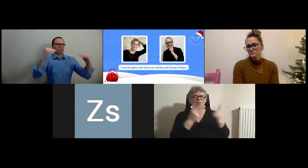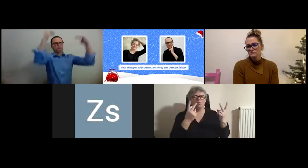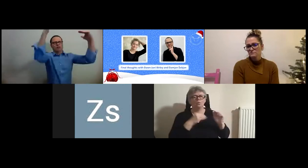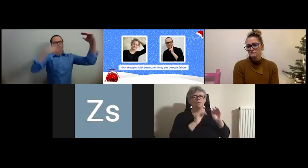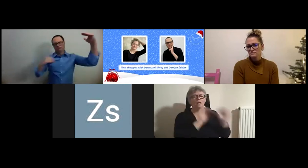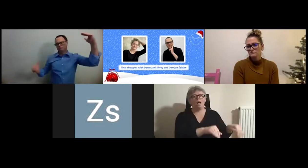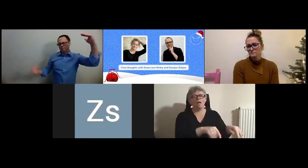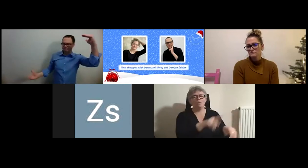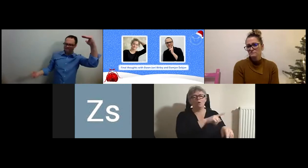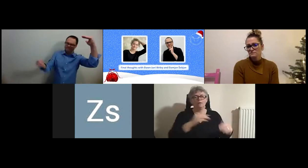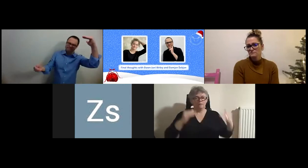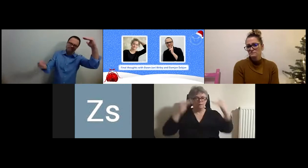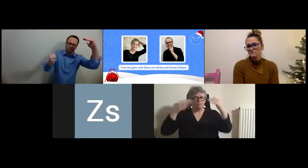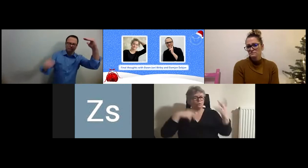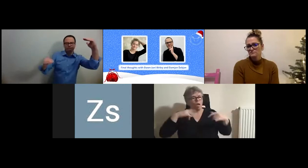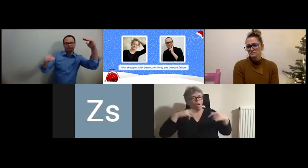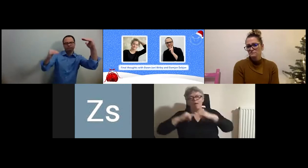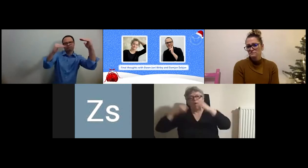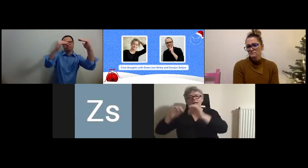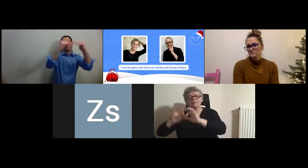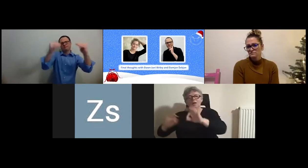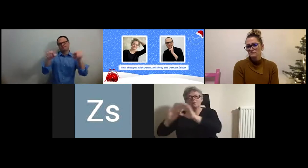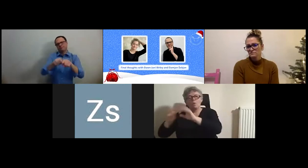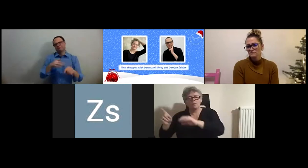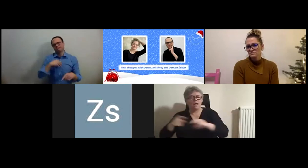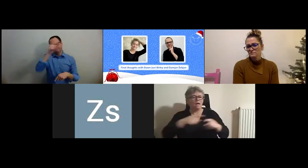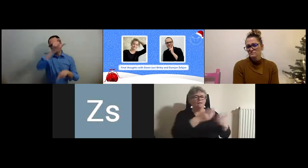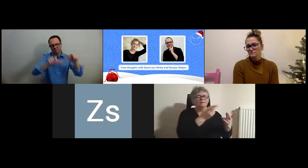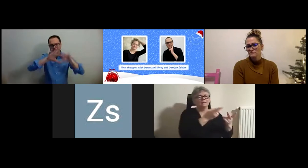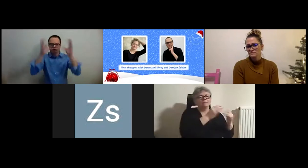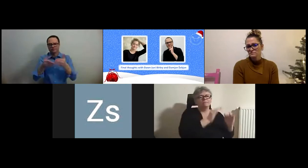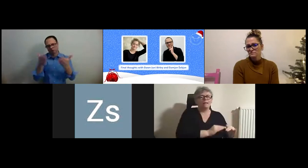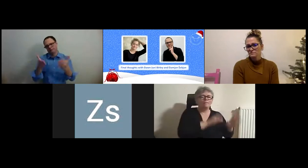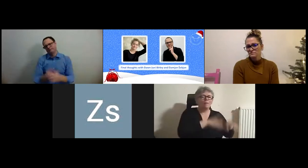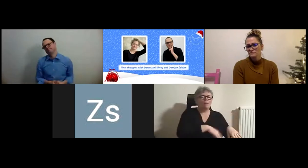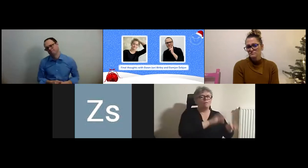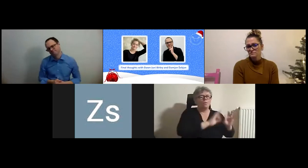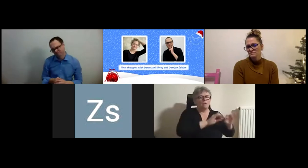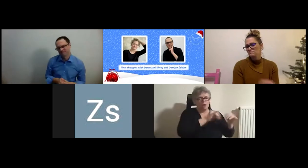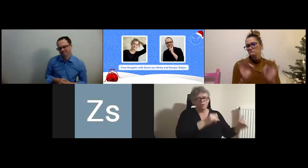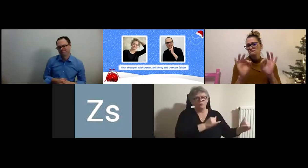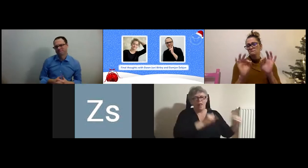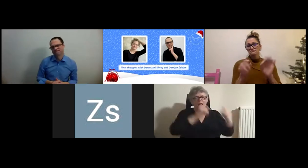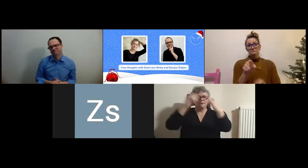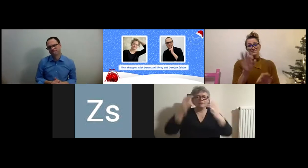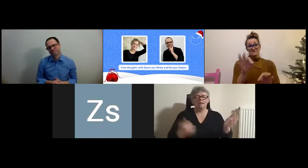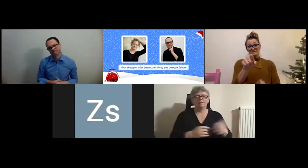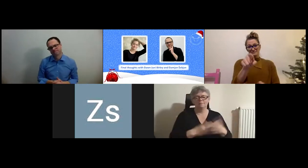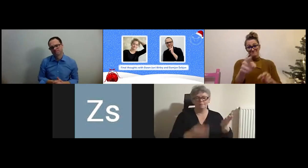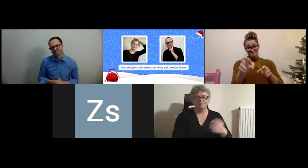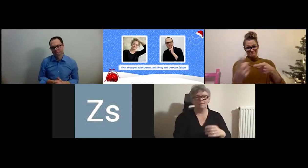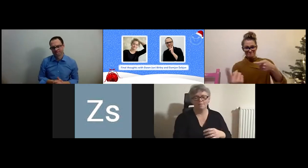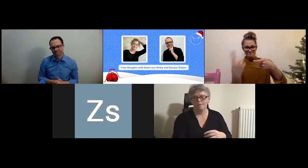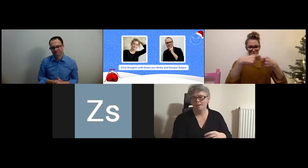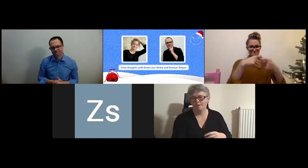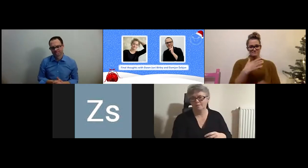countries. And I feel this is an opportunity to pull people up from the developing world without the money to travel